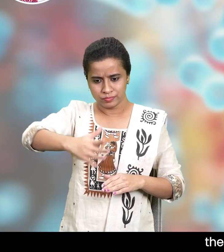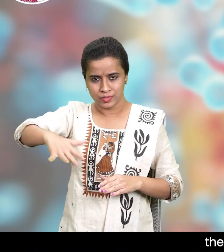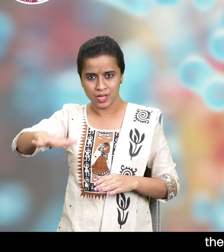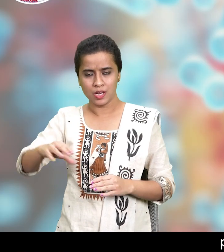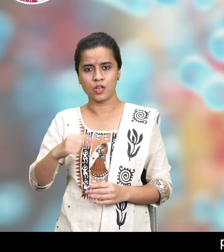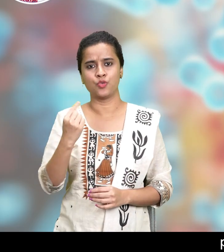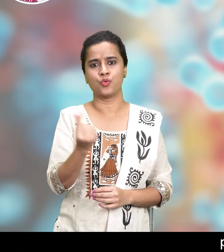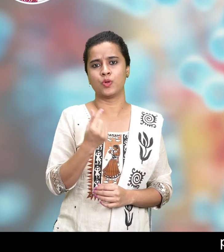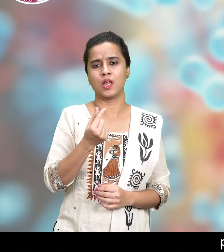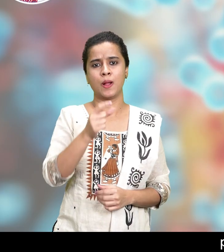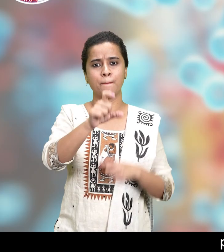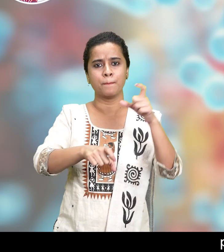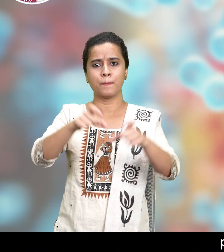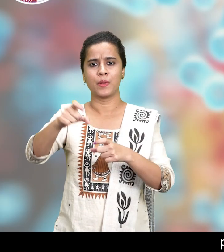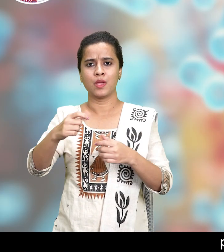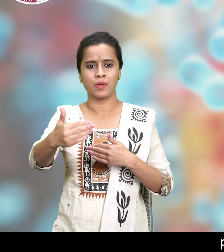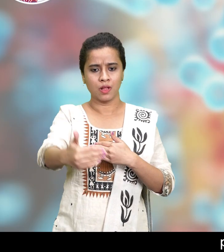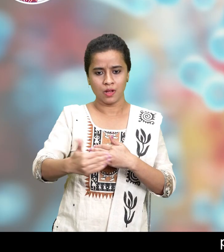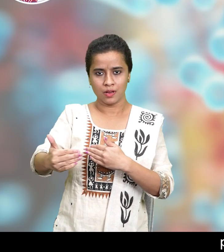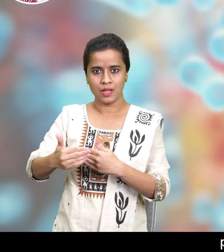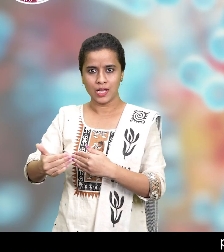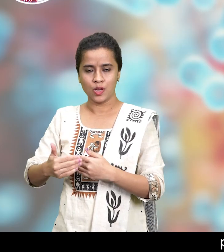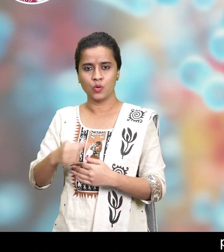used by people living nearby.